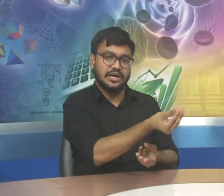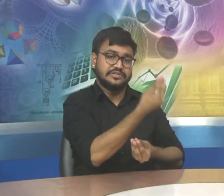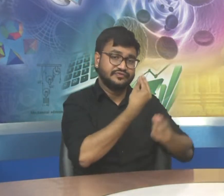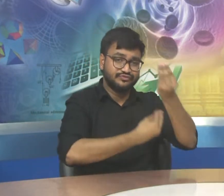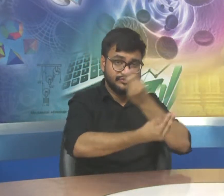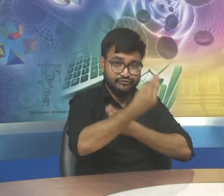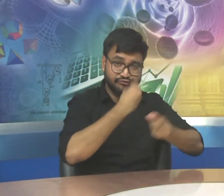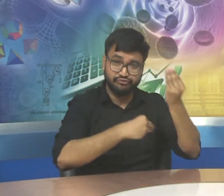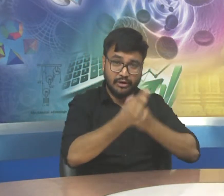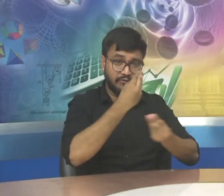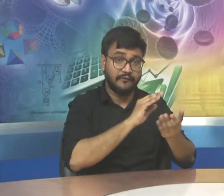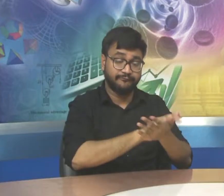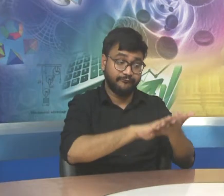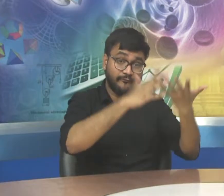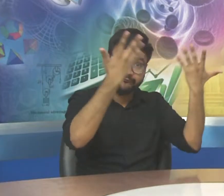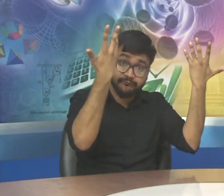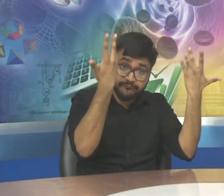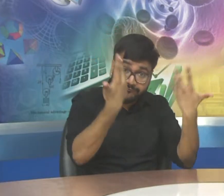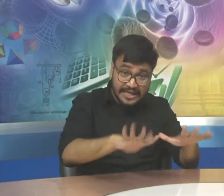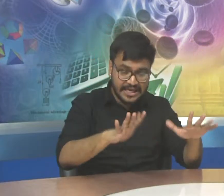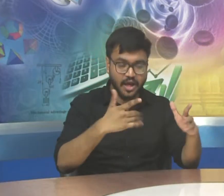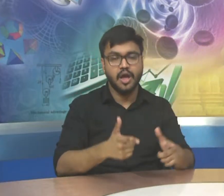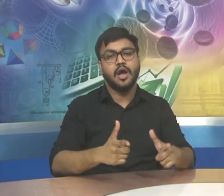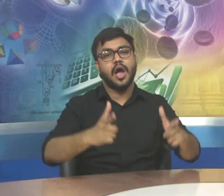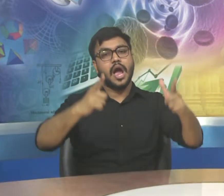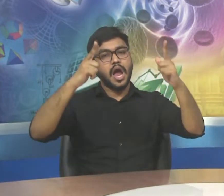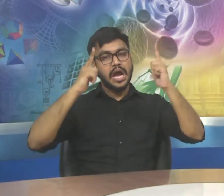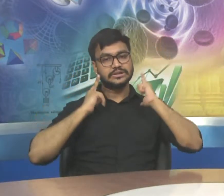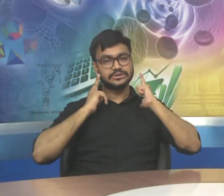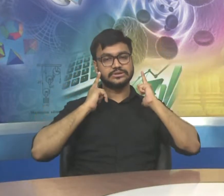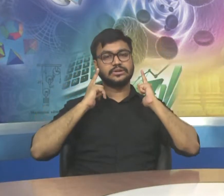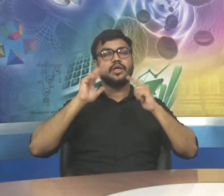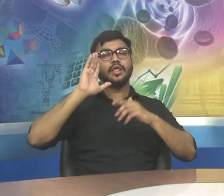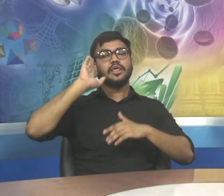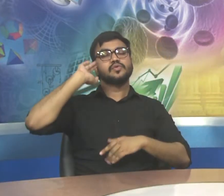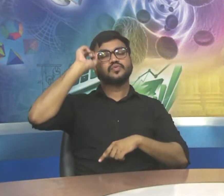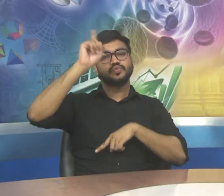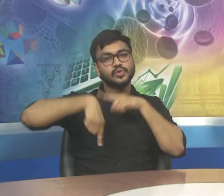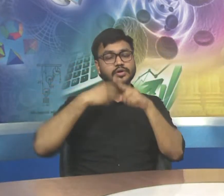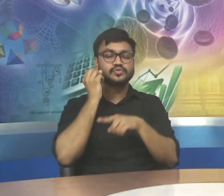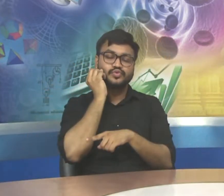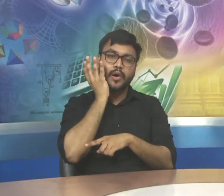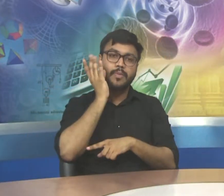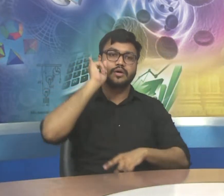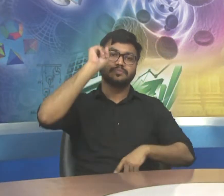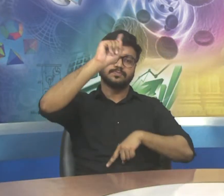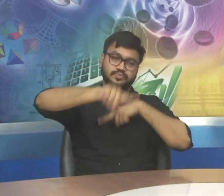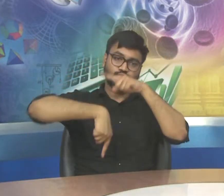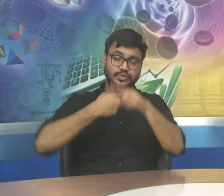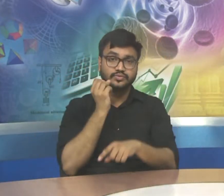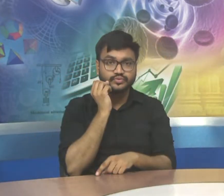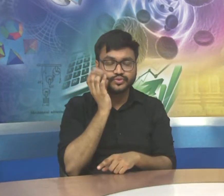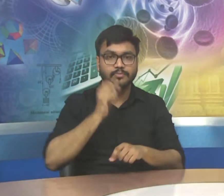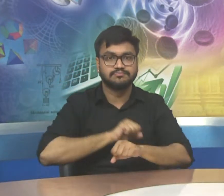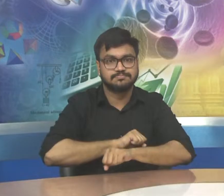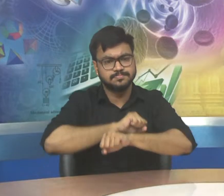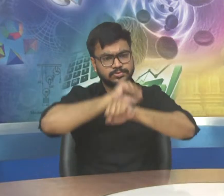Then you eat something and take some rest, and after that you feel ready to do or